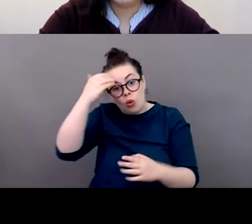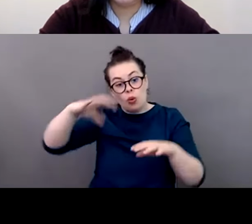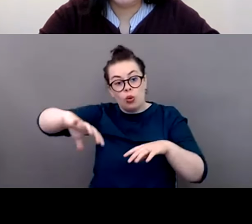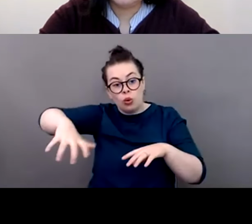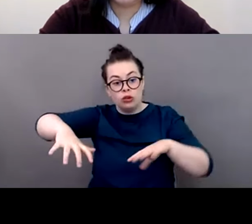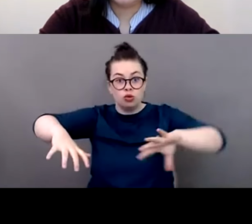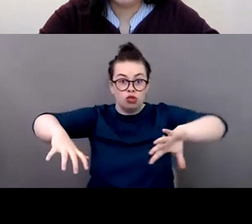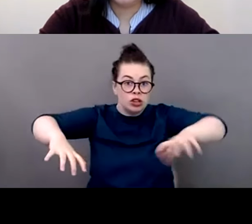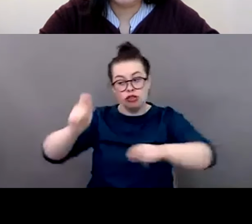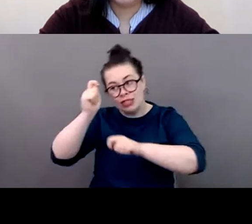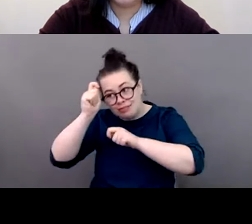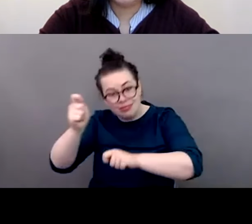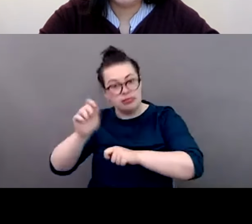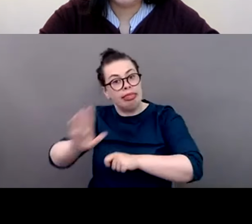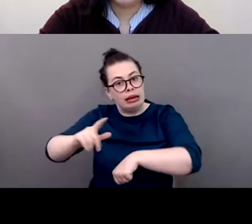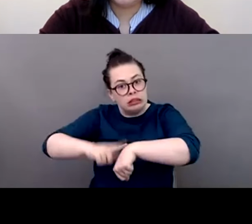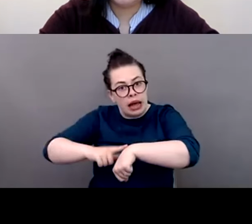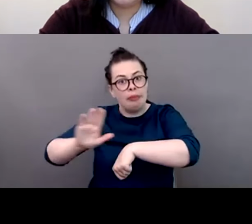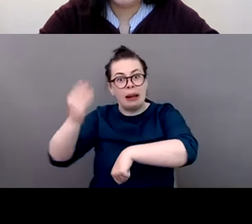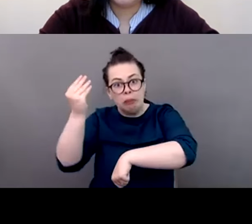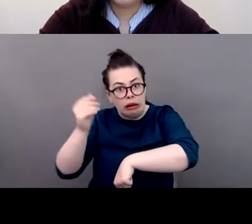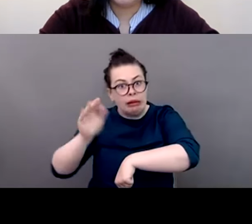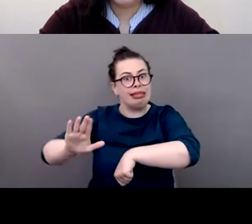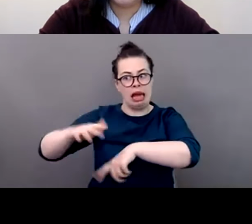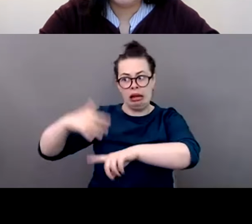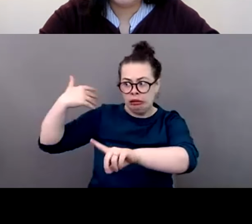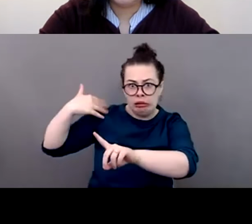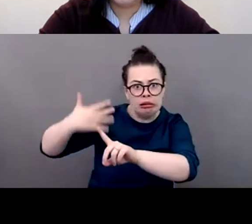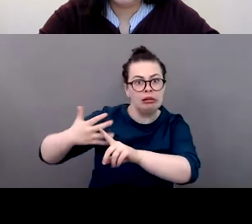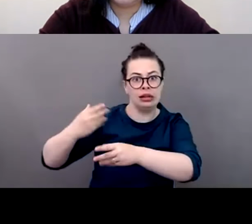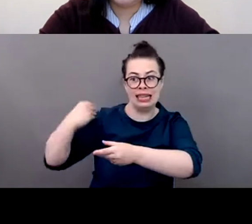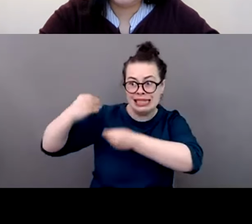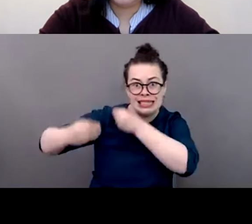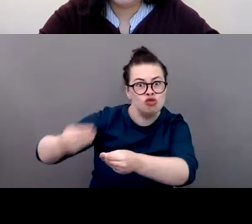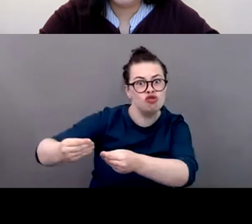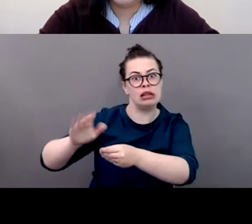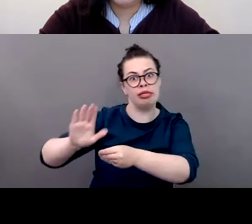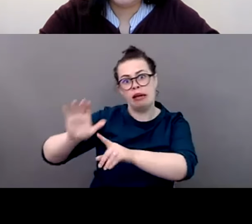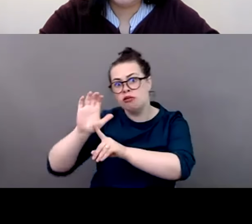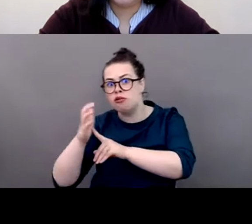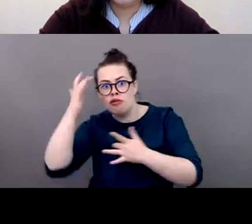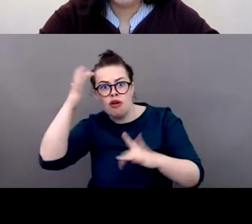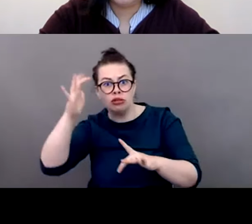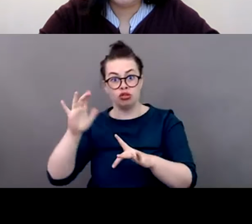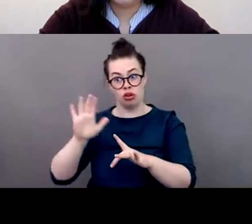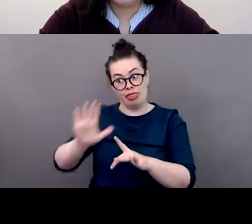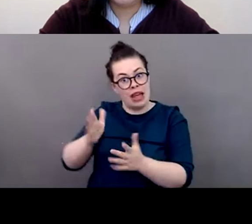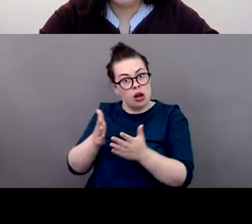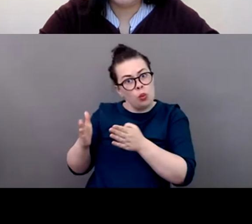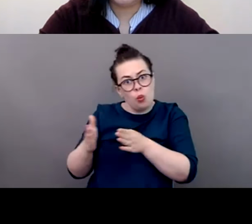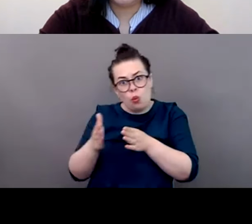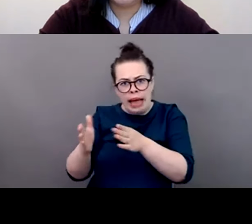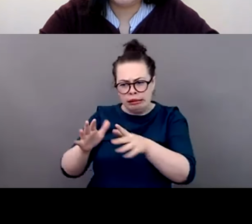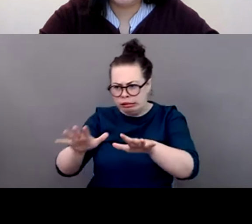find its own path in its own context, historic, economic, cultural, and to find a good way